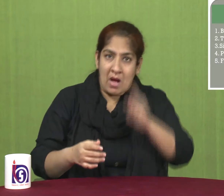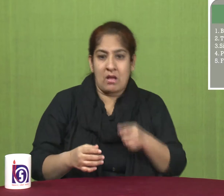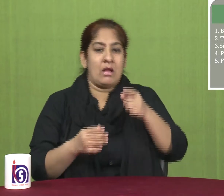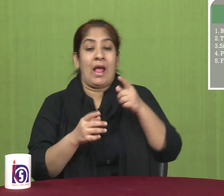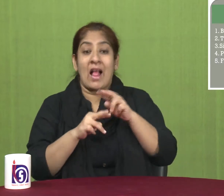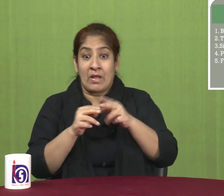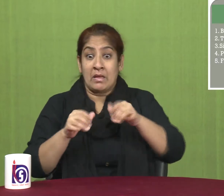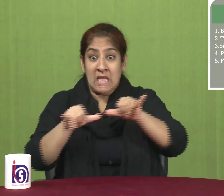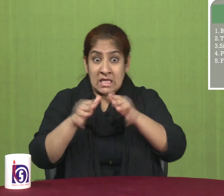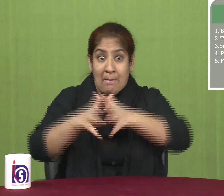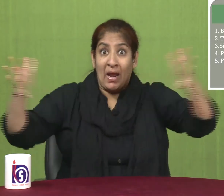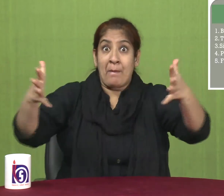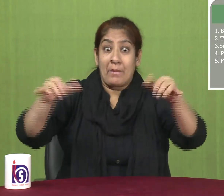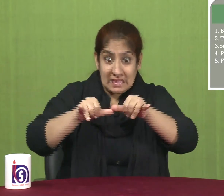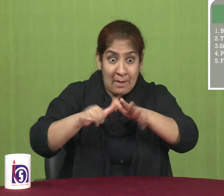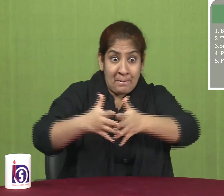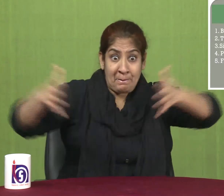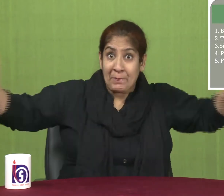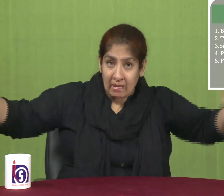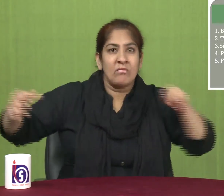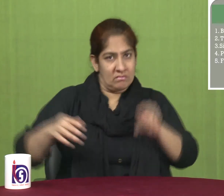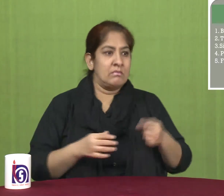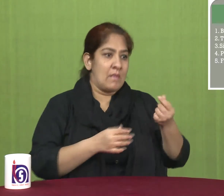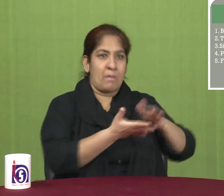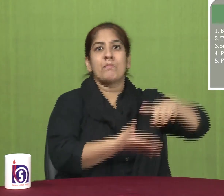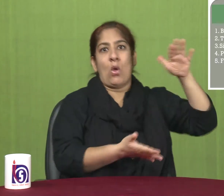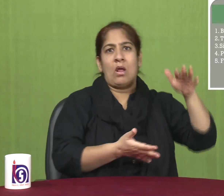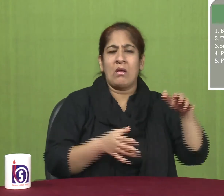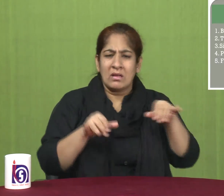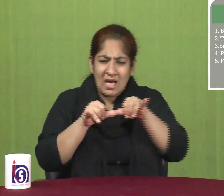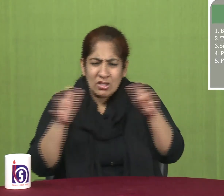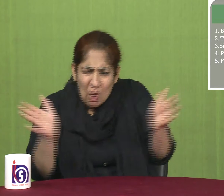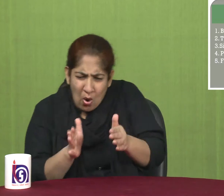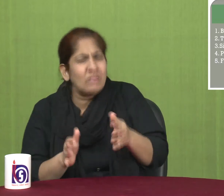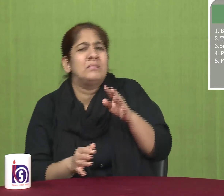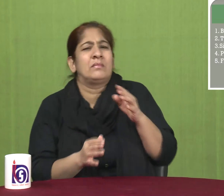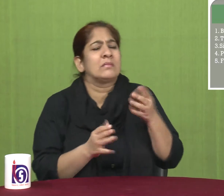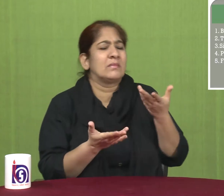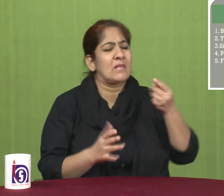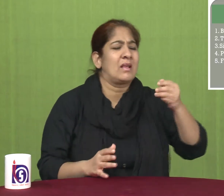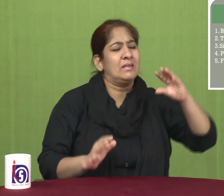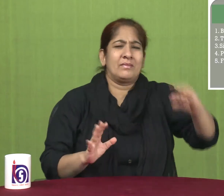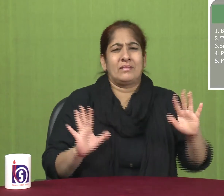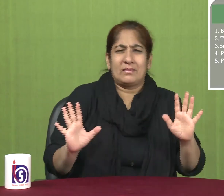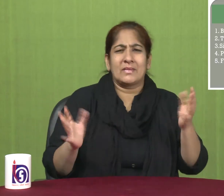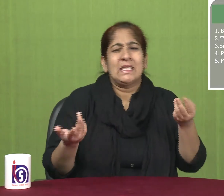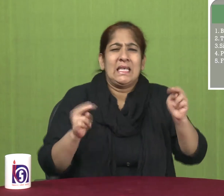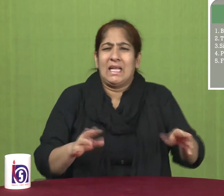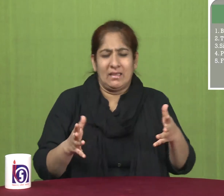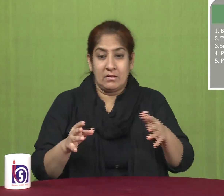big business, a small business, or just a medium business. Accordingly, the capital would be required.